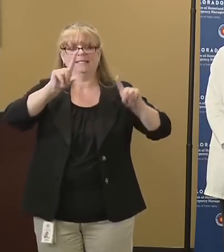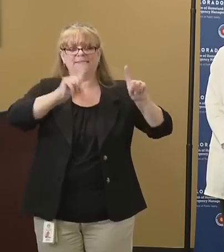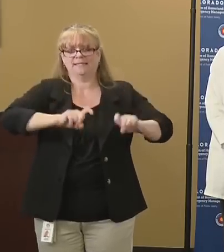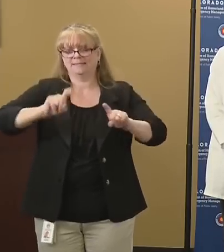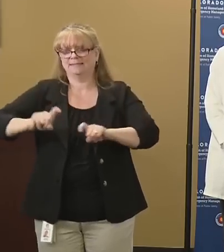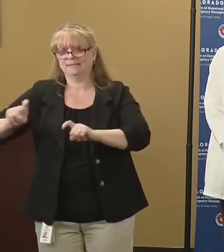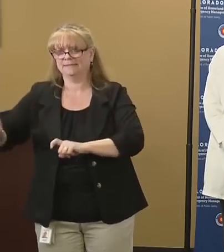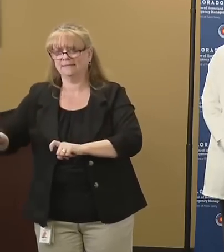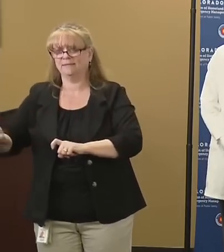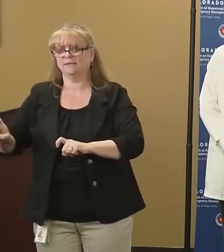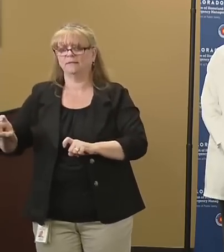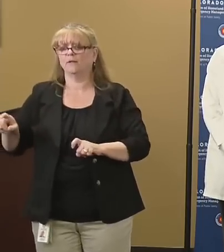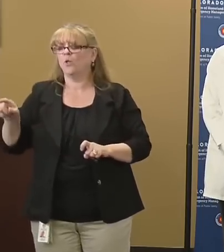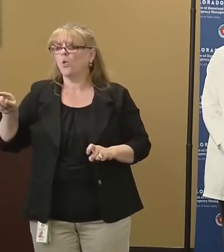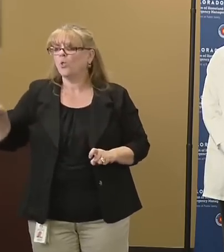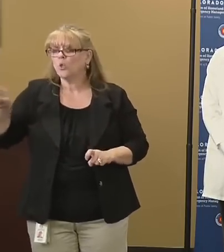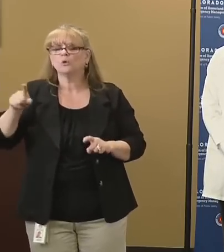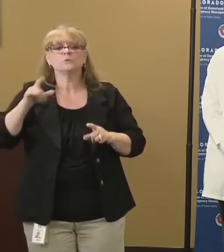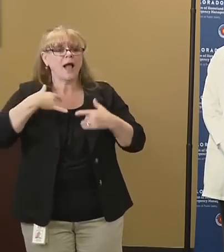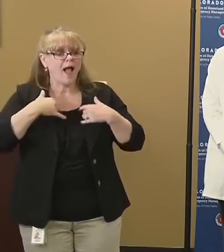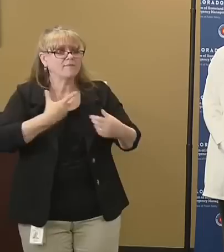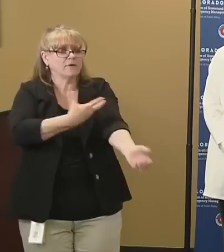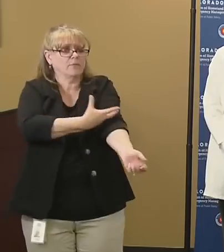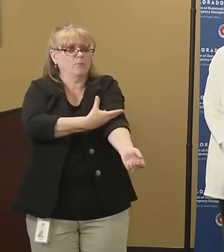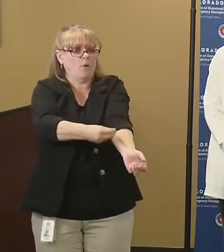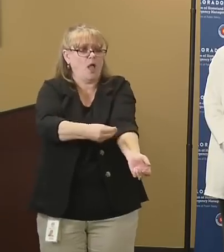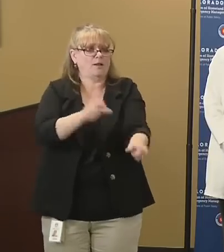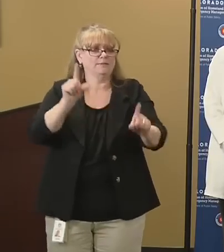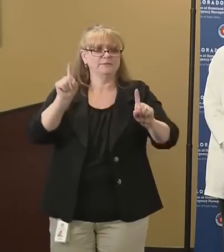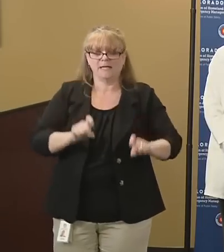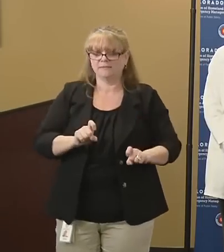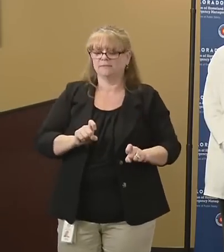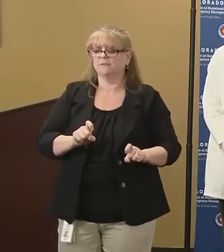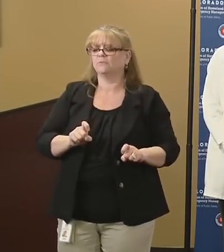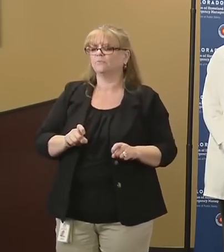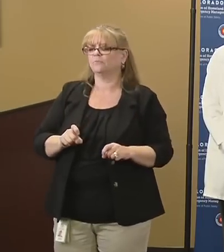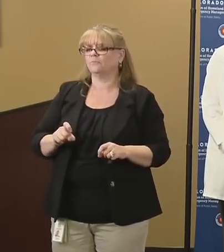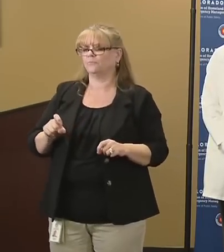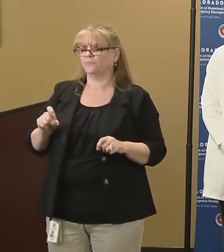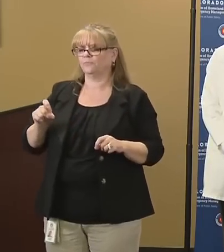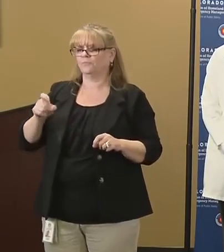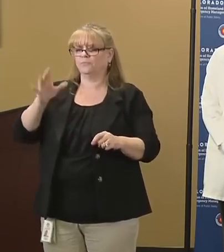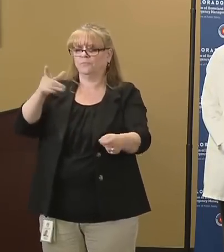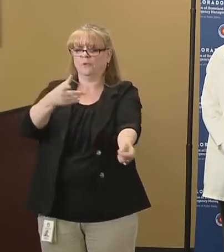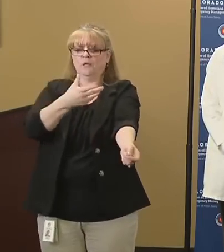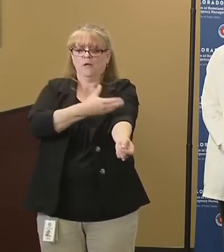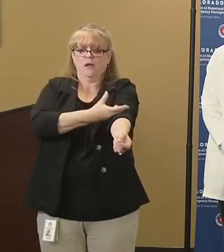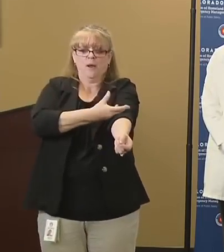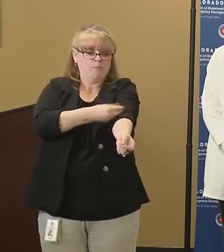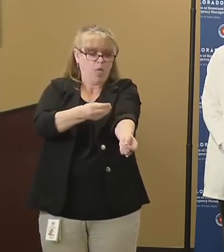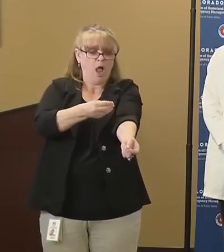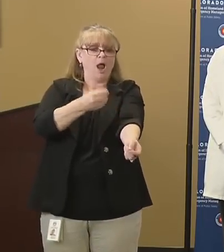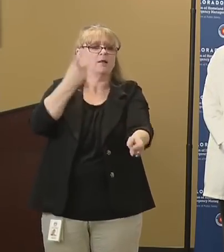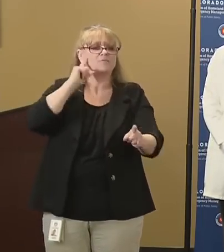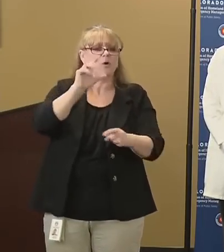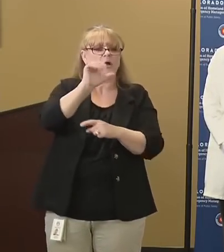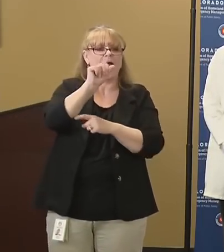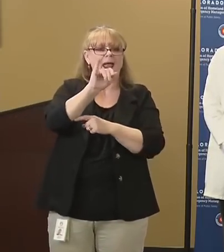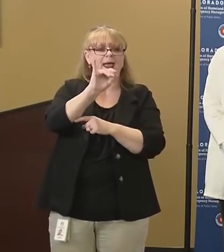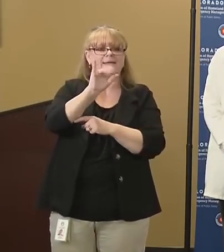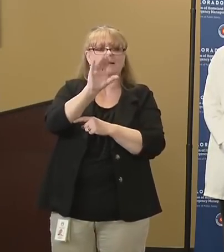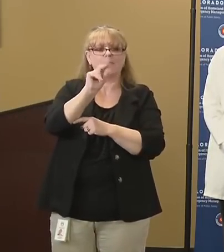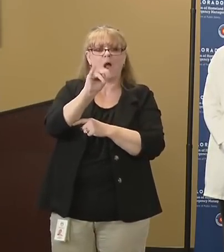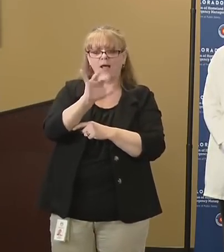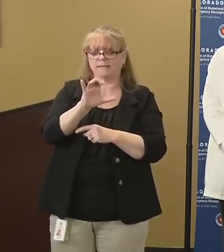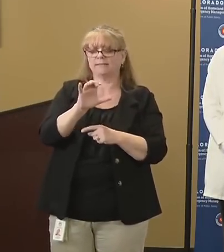blood testing going on that's a trailing indicator detecting antibodies. That's scaling up as well. It has a role, just as fever screens have a role. All of